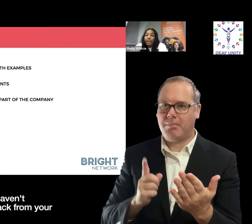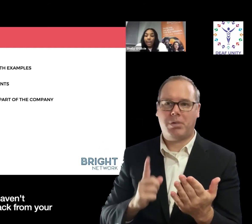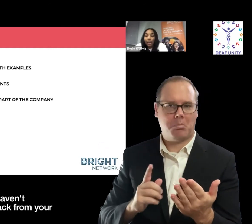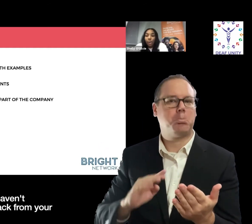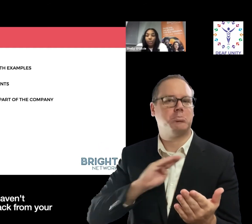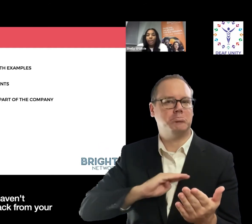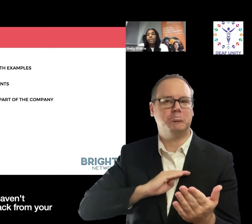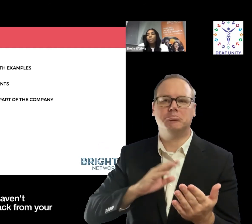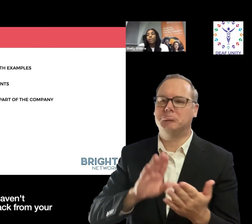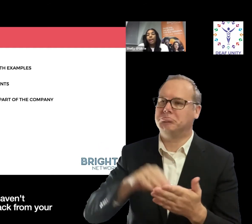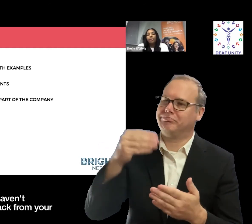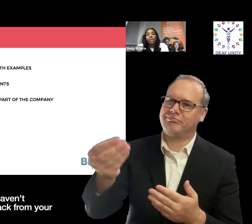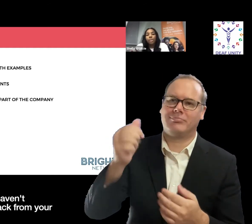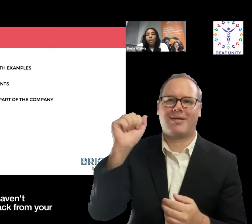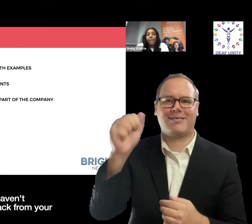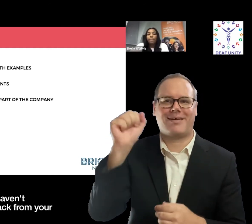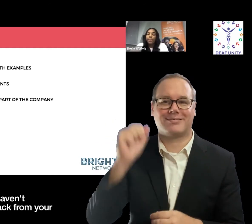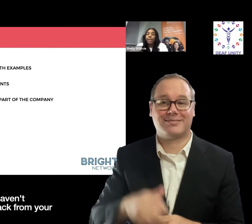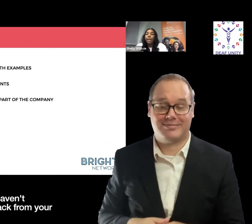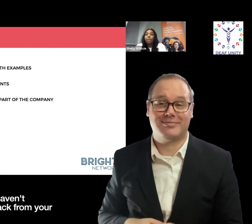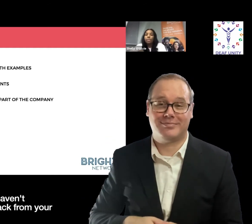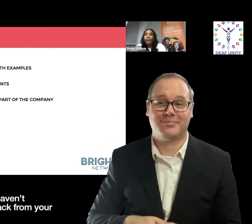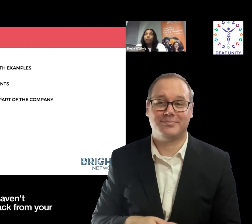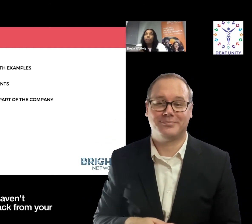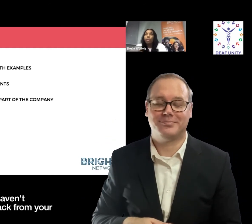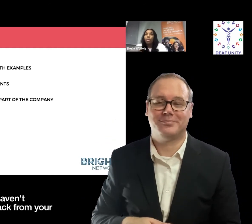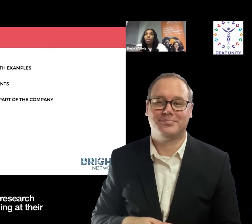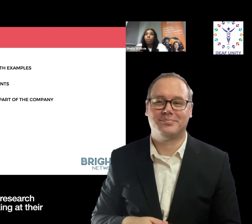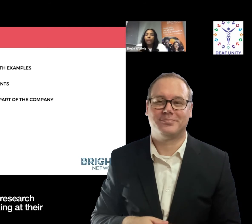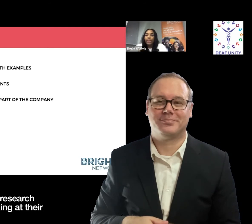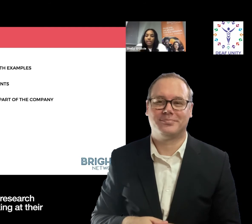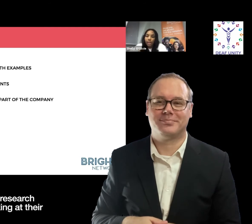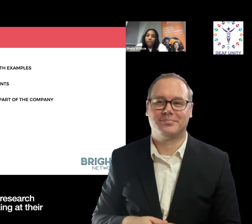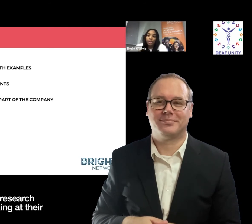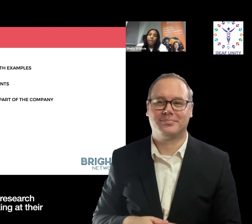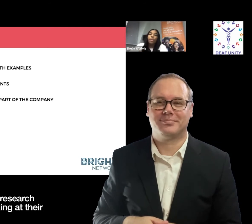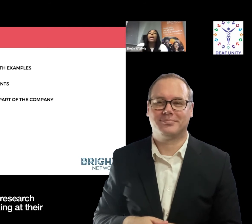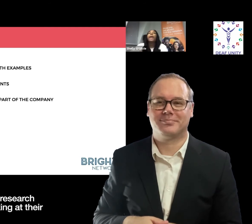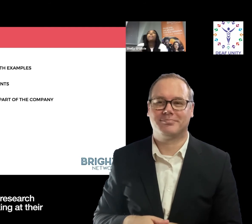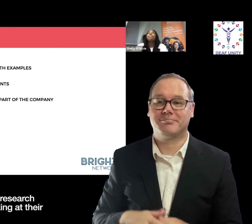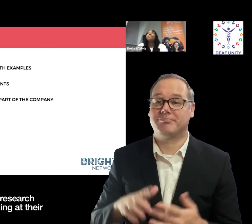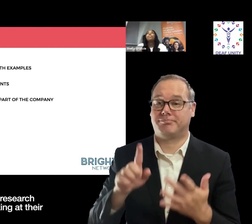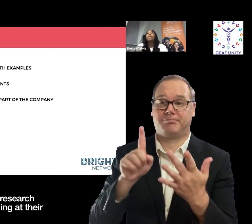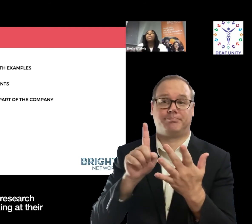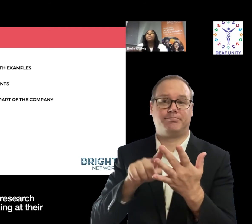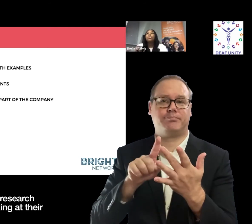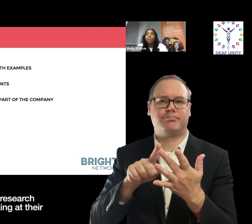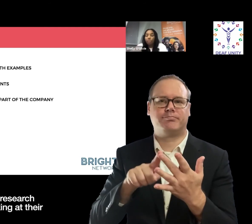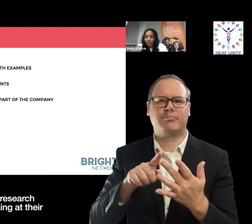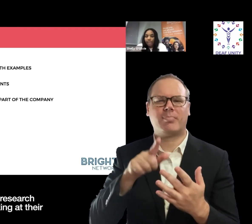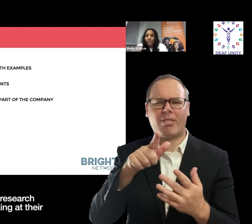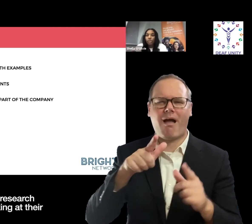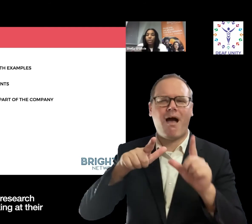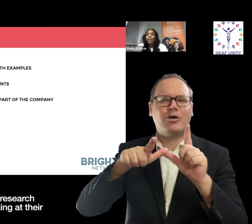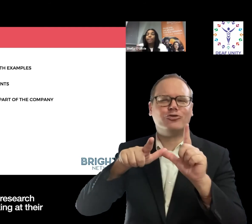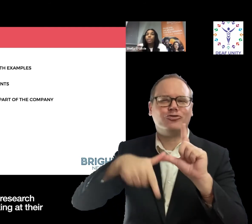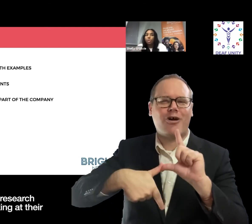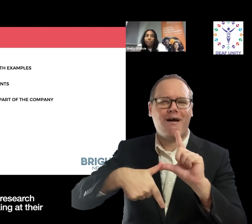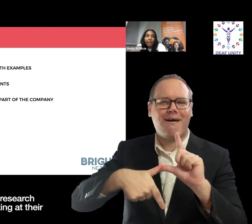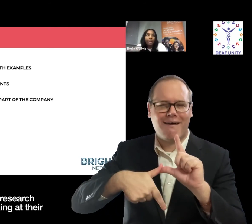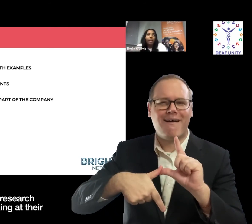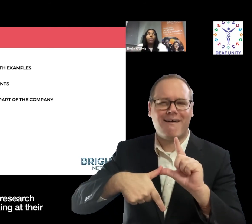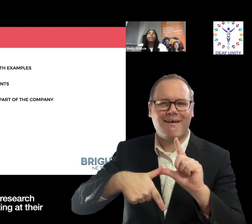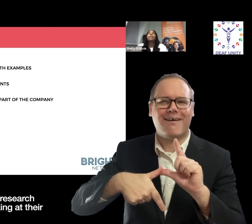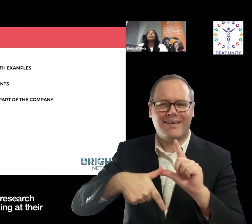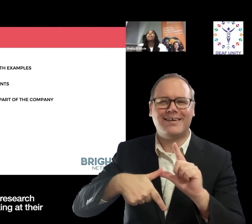Learn the lingo is one that I haven't mentioned quite yet, but it comes back from your research. So when you're doing your research and looking at their